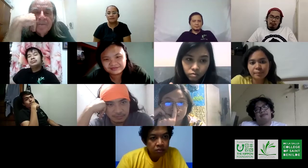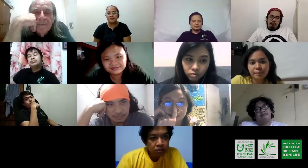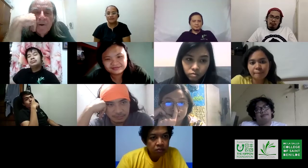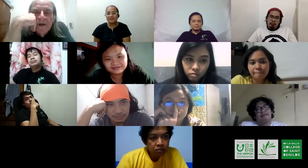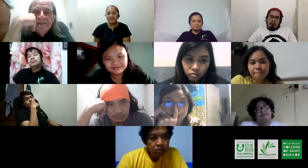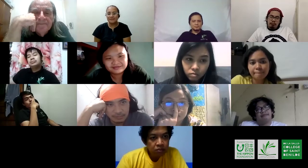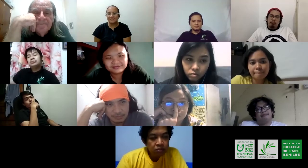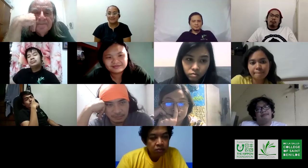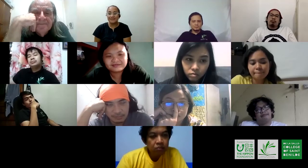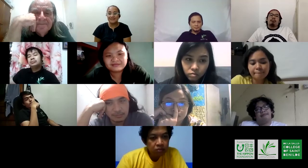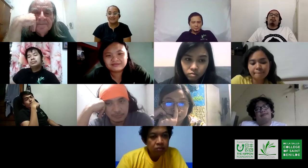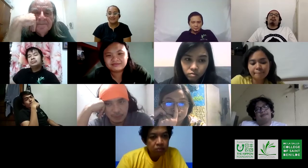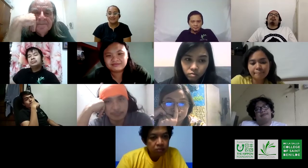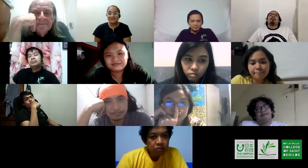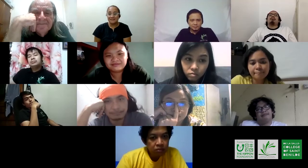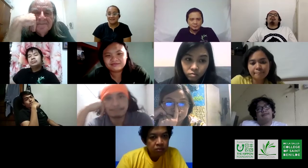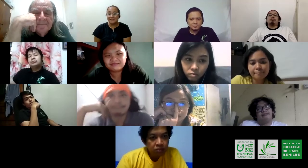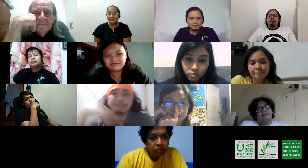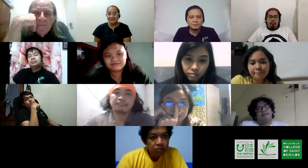Okay?